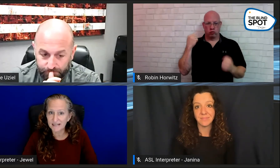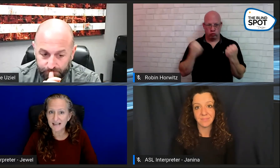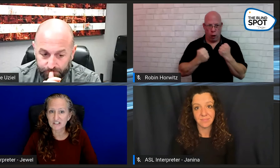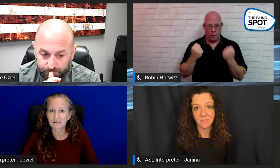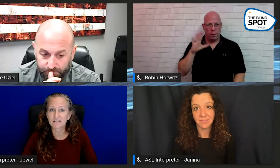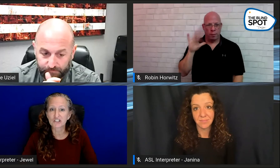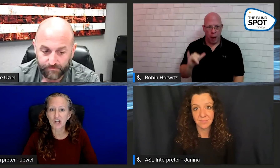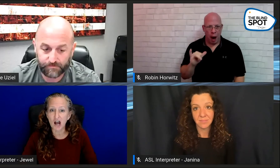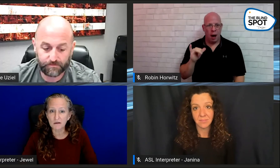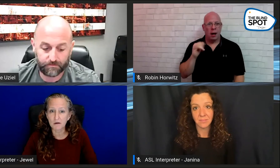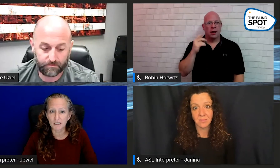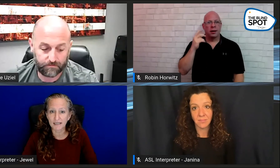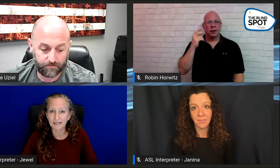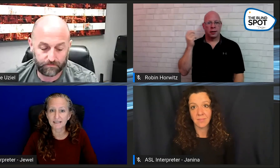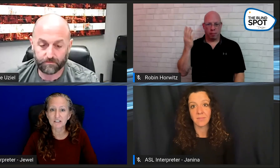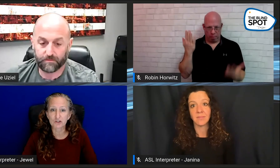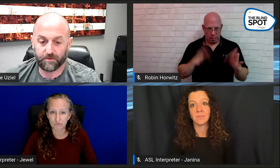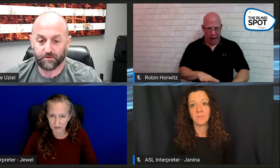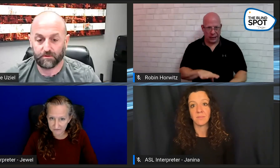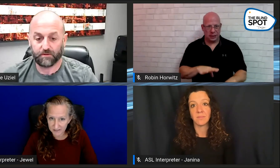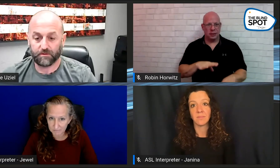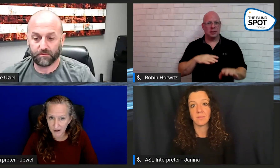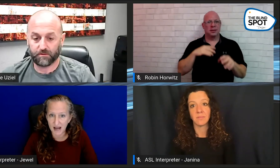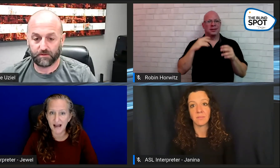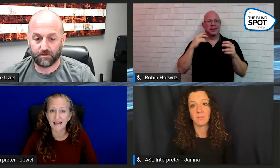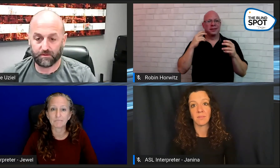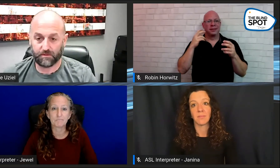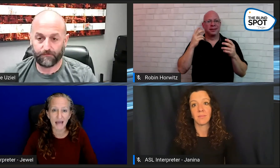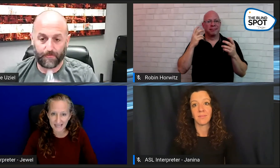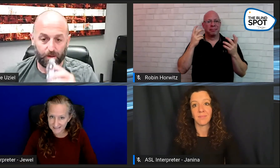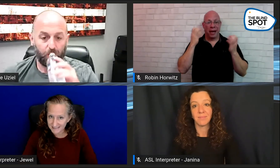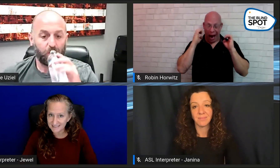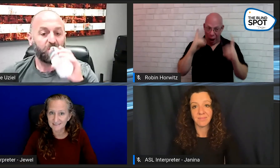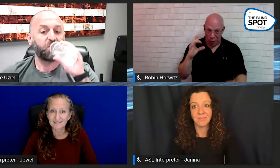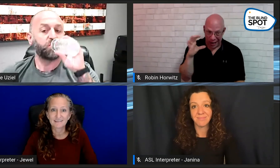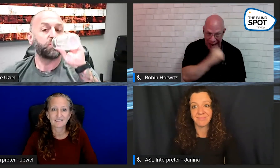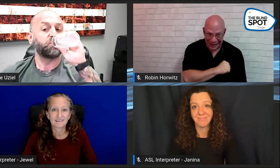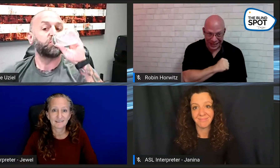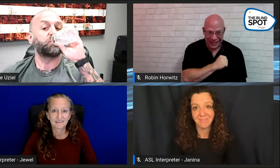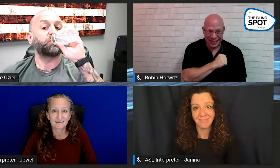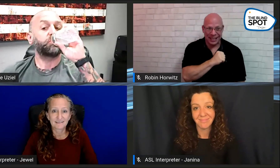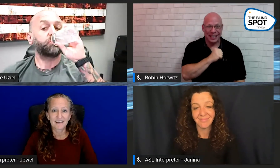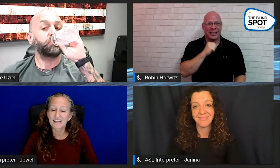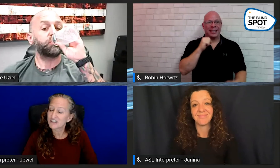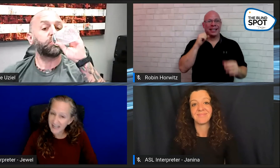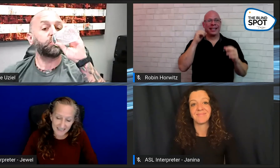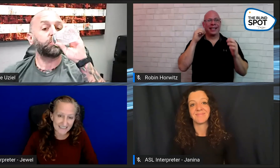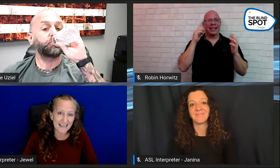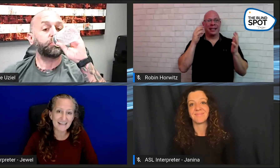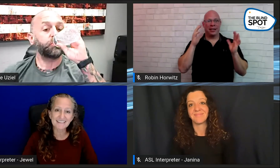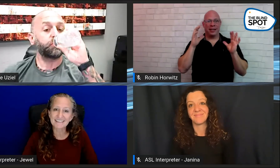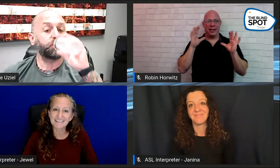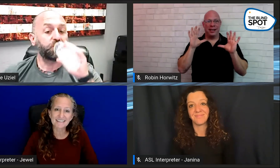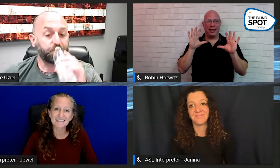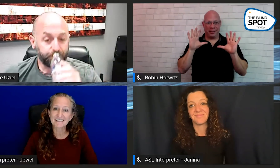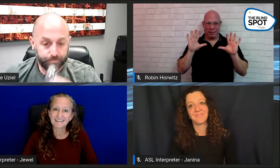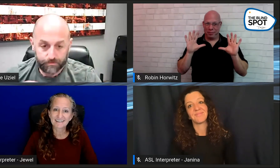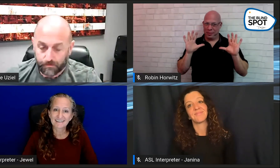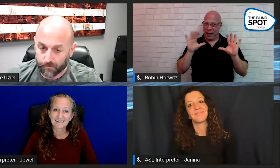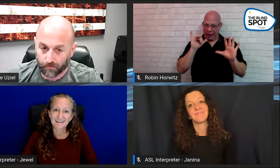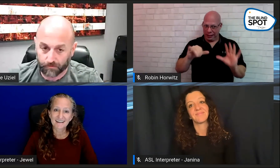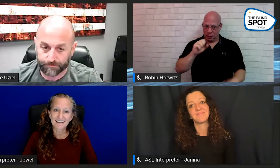No connection. The stock market is driven by bets, educated